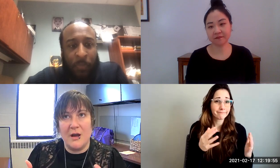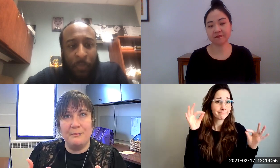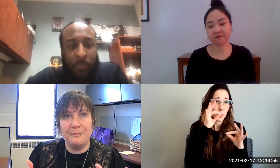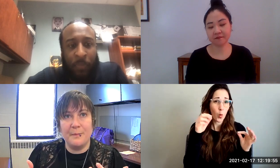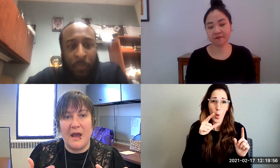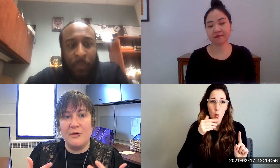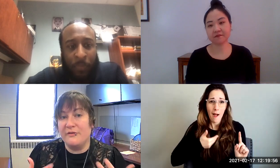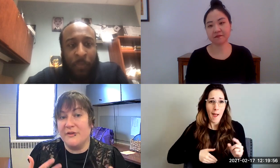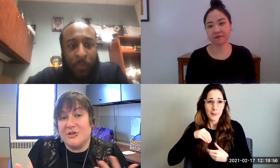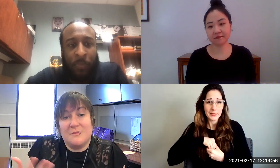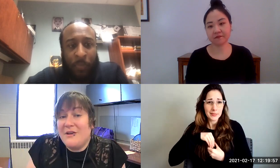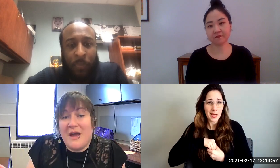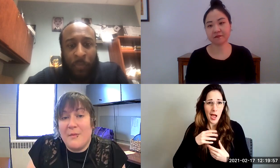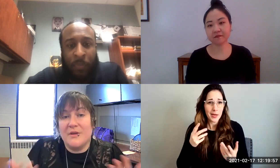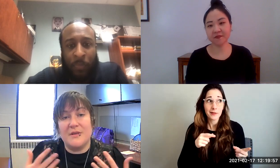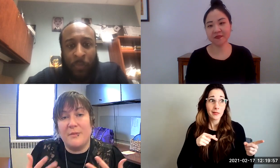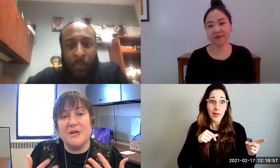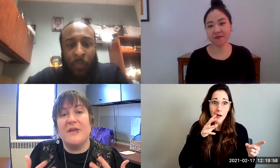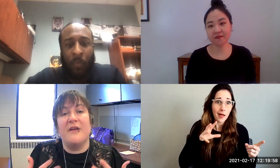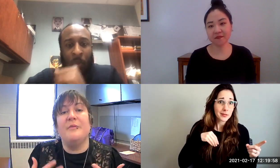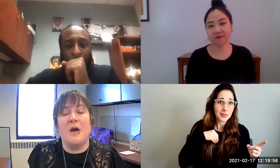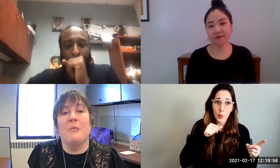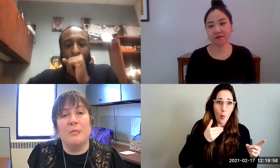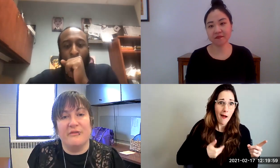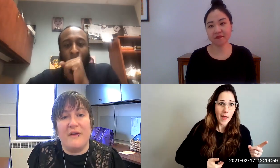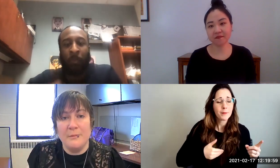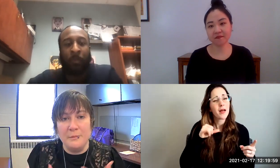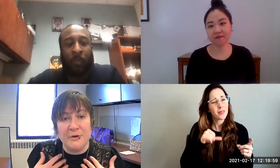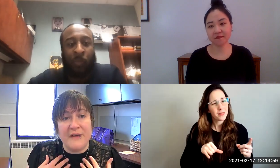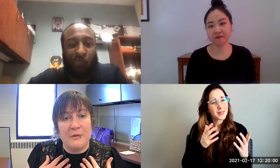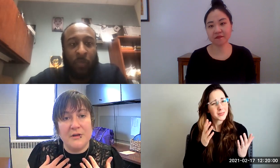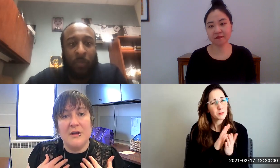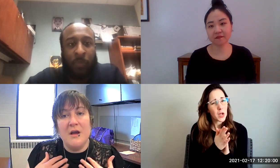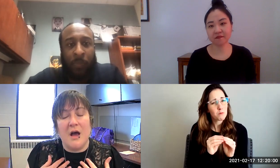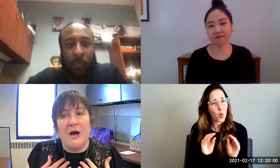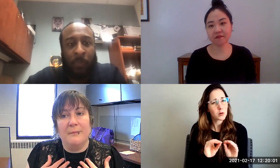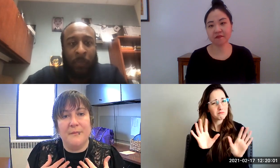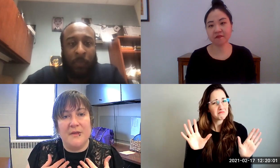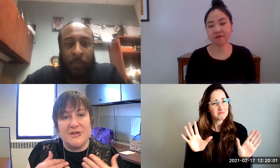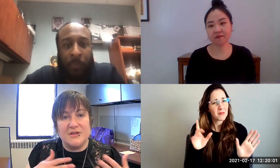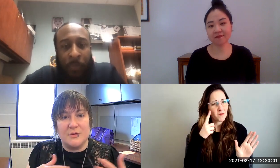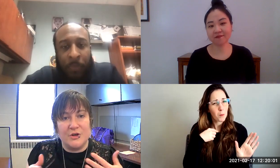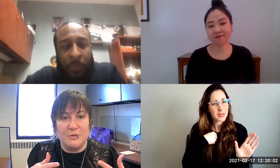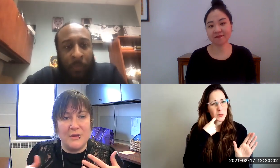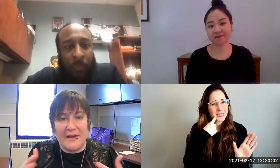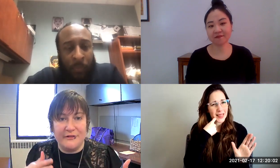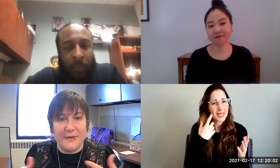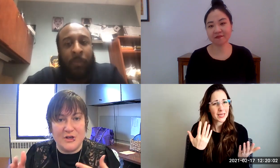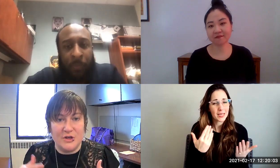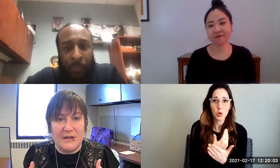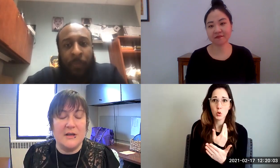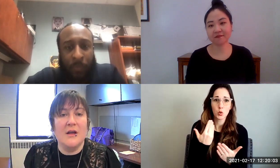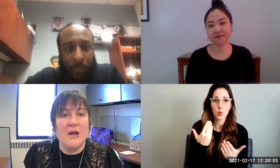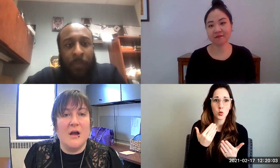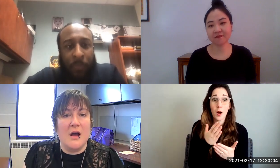which I don't know if it's just me or not, but parts of that have become more profound in this sort of new leg of